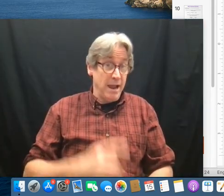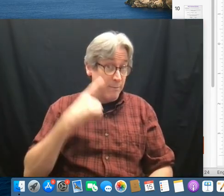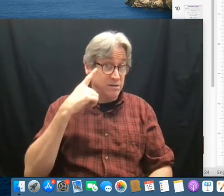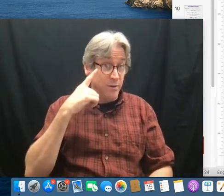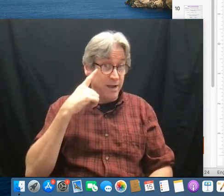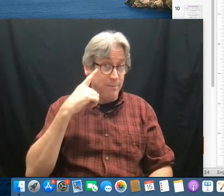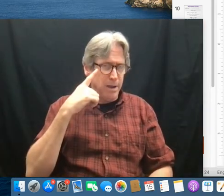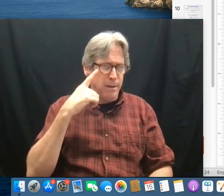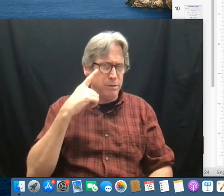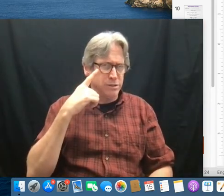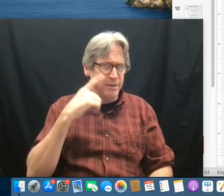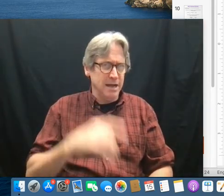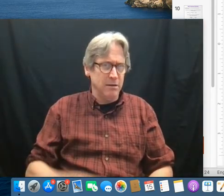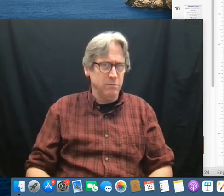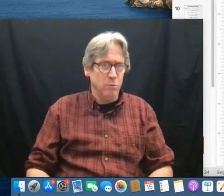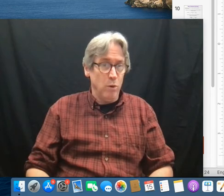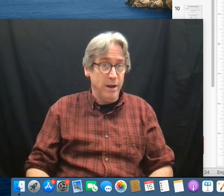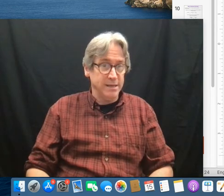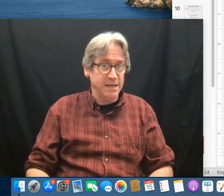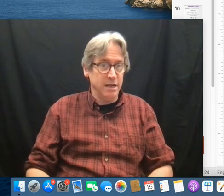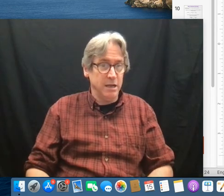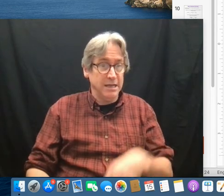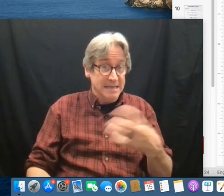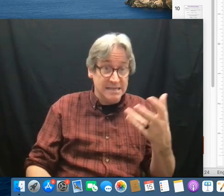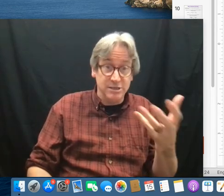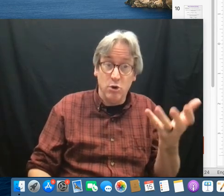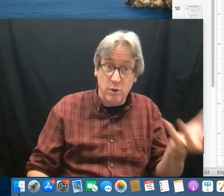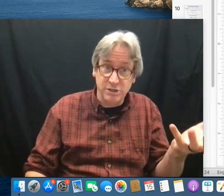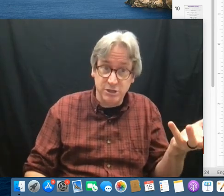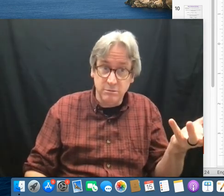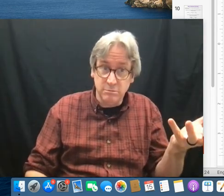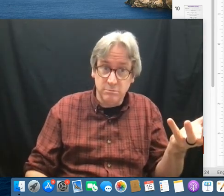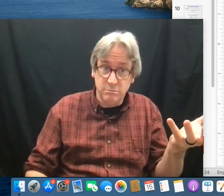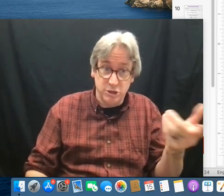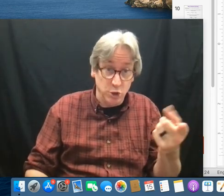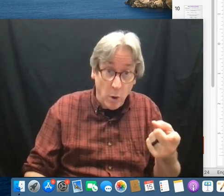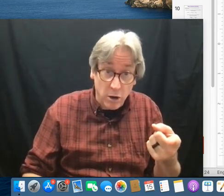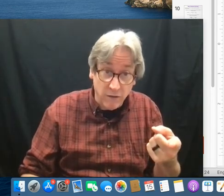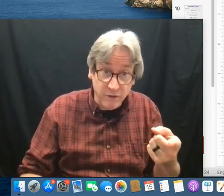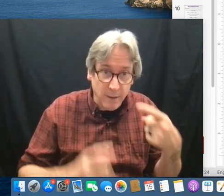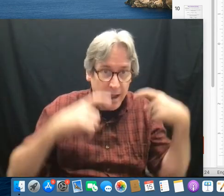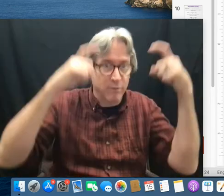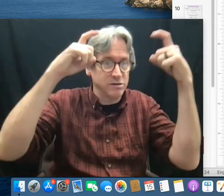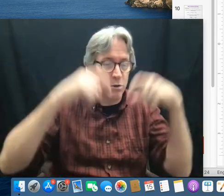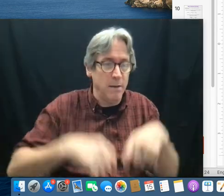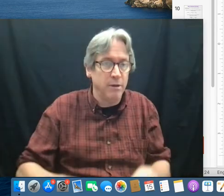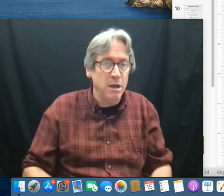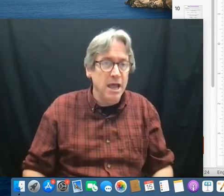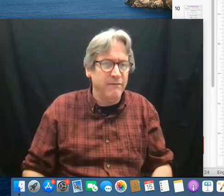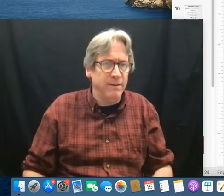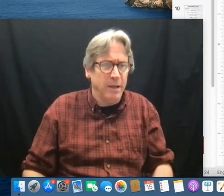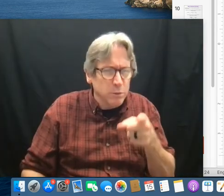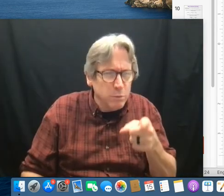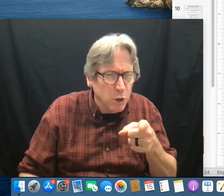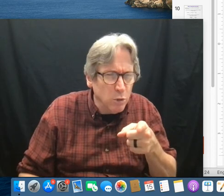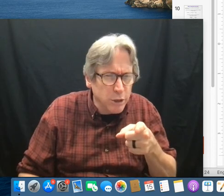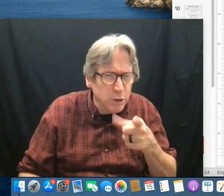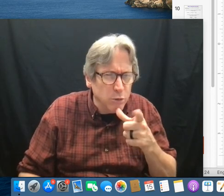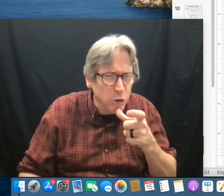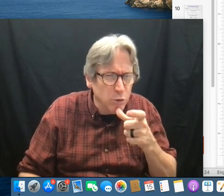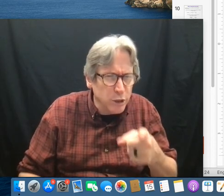Okay. Next is non-manual markers, facial expressions. And it's anything that's not just the hands.